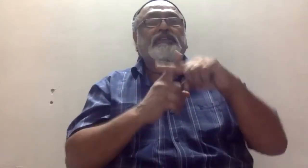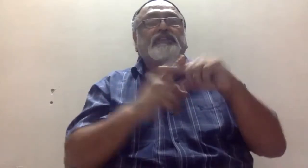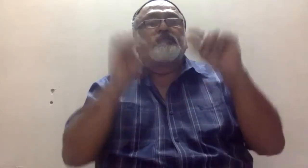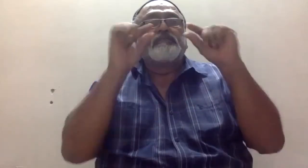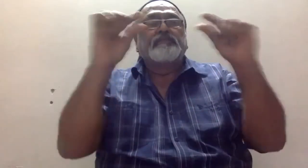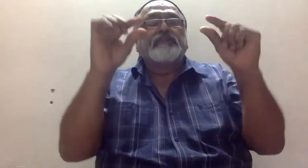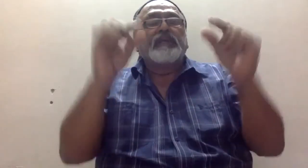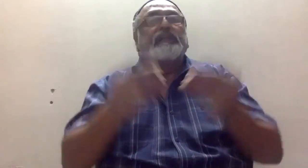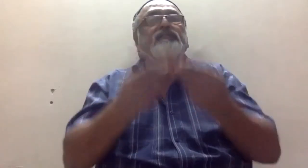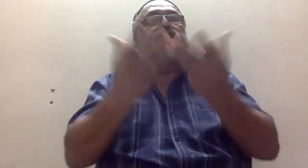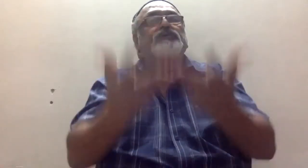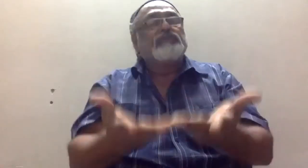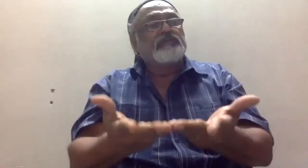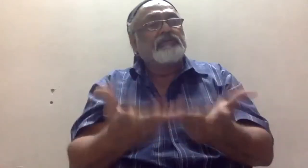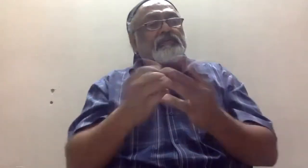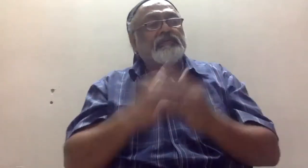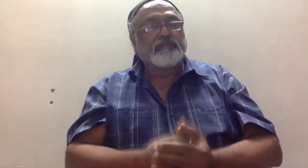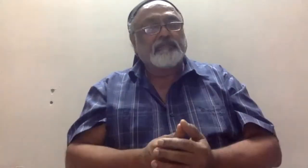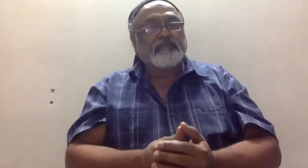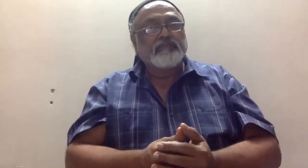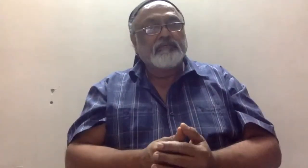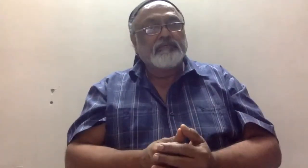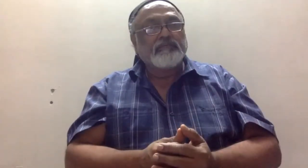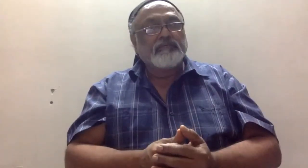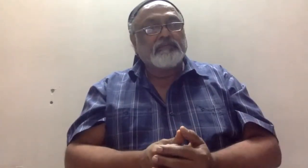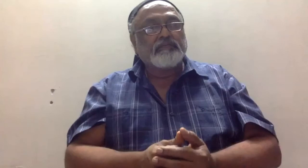you, even without, let's not talk of disability for a moment. Let's say,